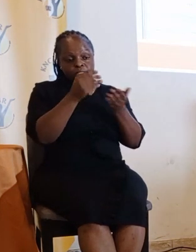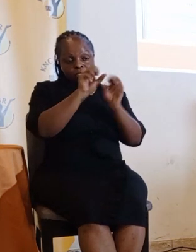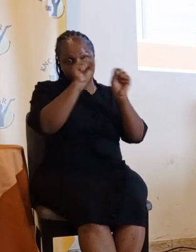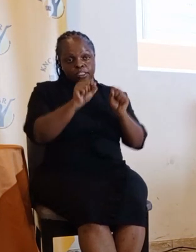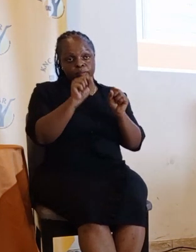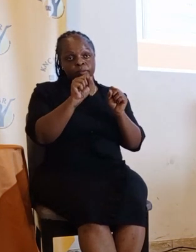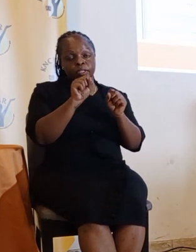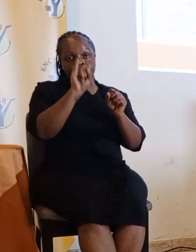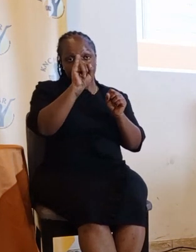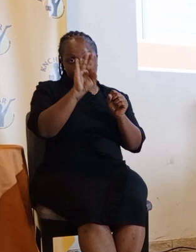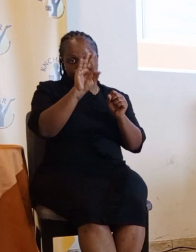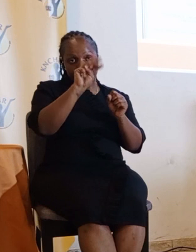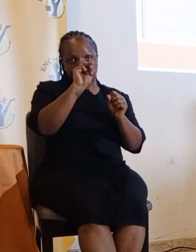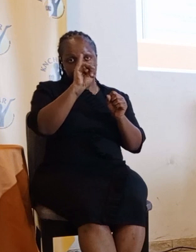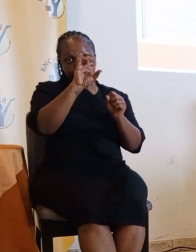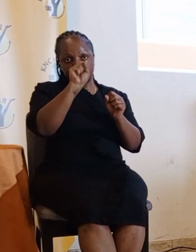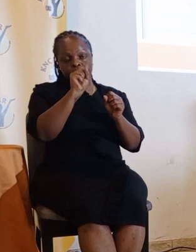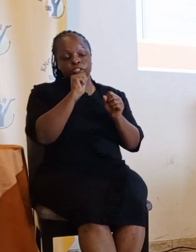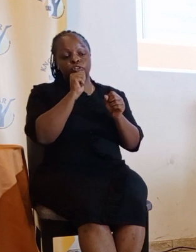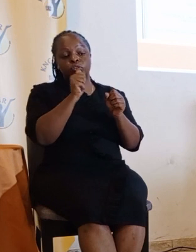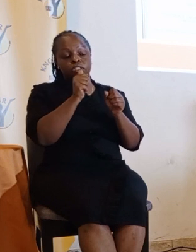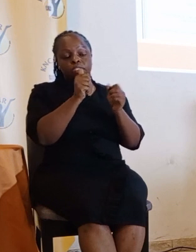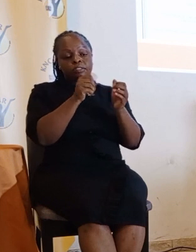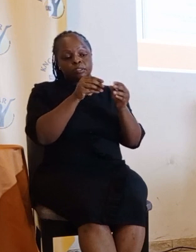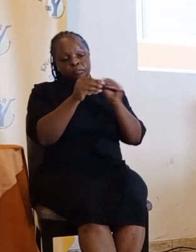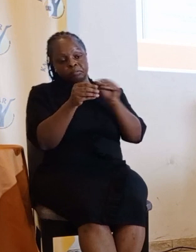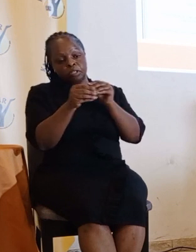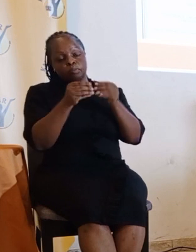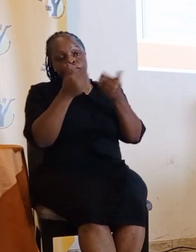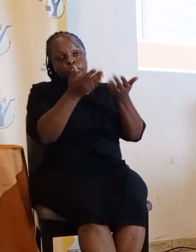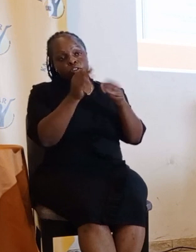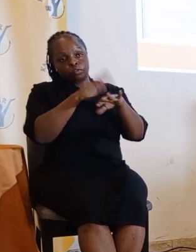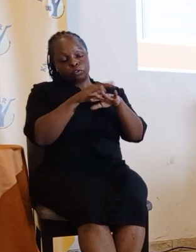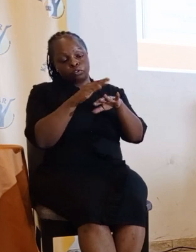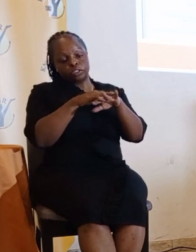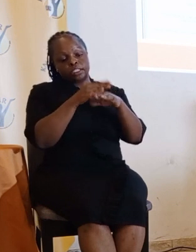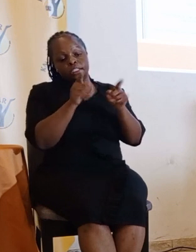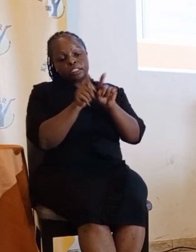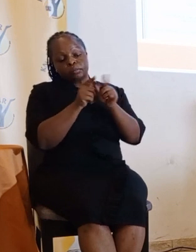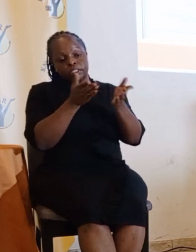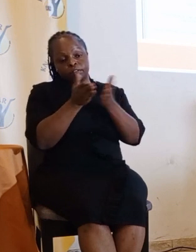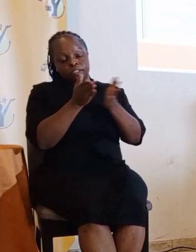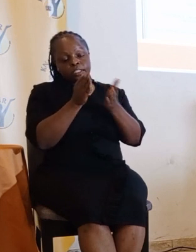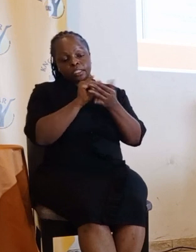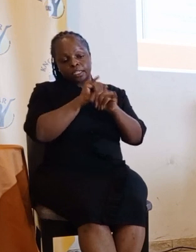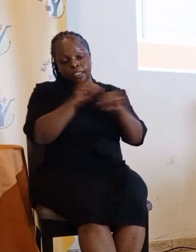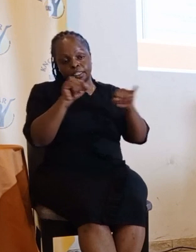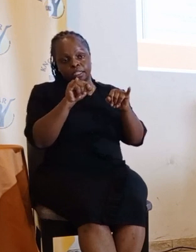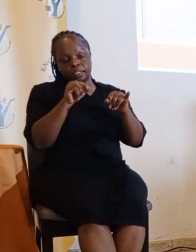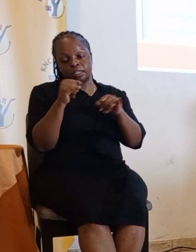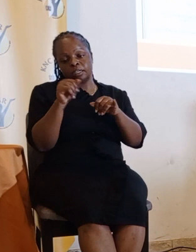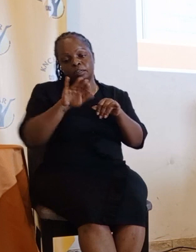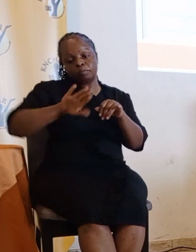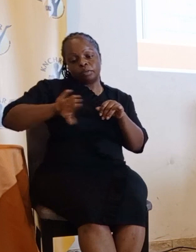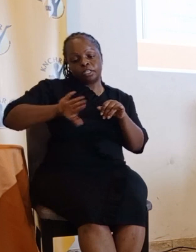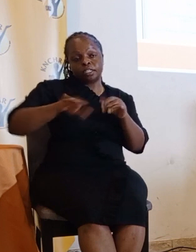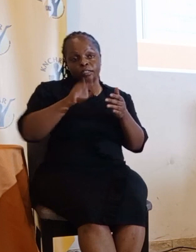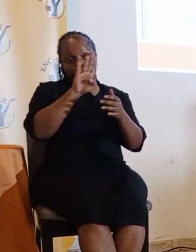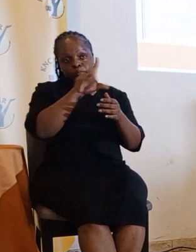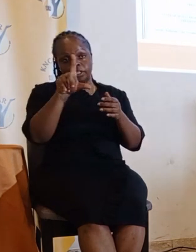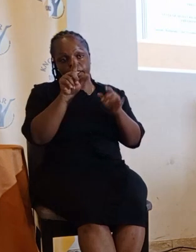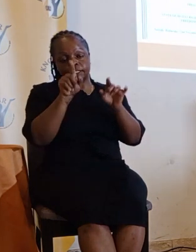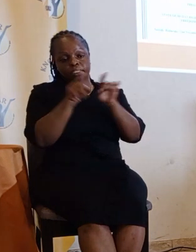has not only paralyzed the provision of goods and services and clearance of pending bills, but has also interfered with the